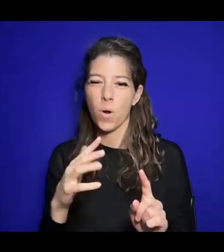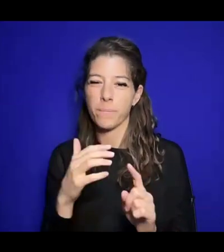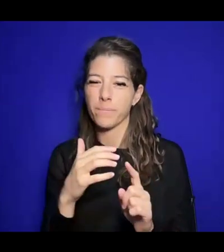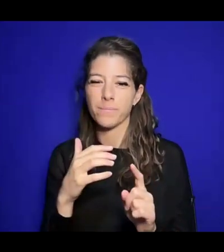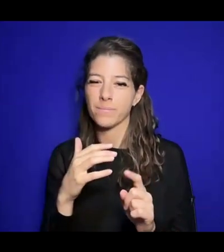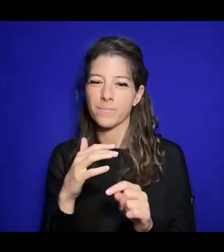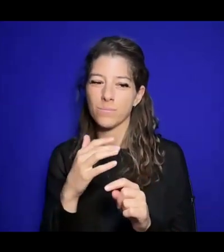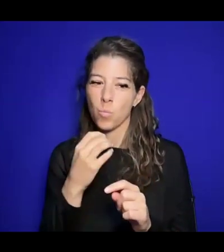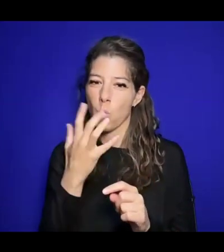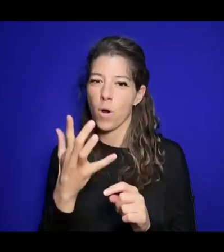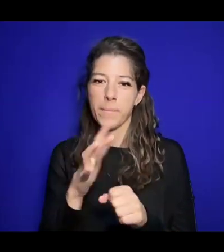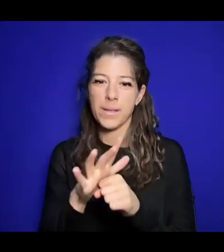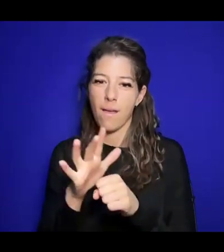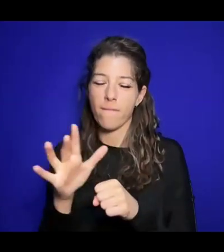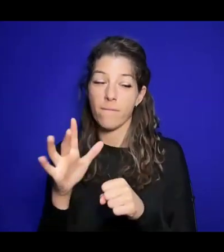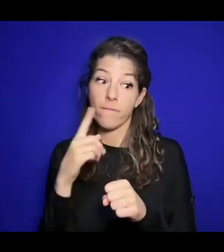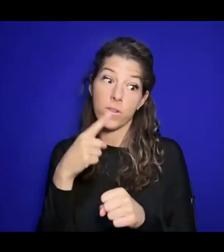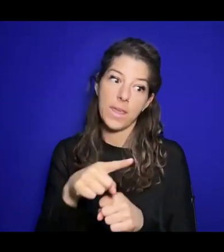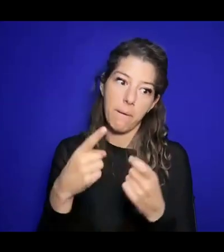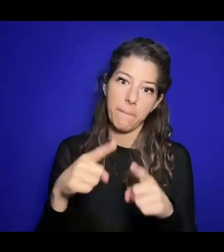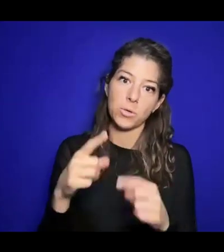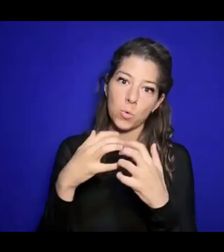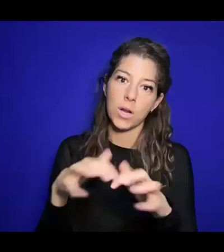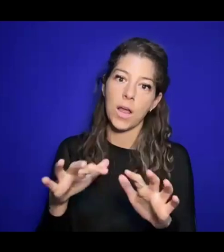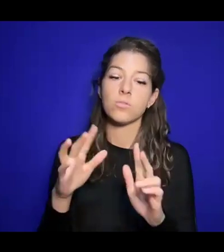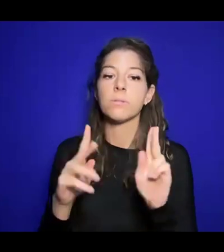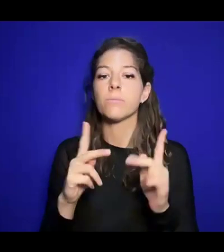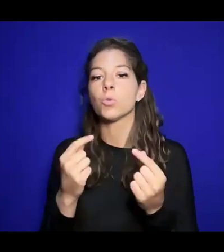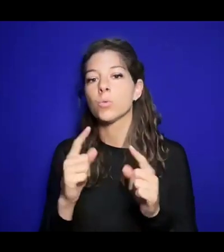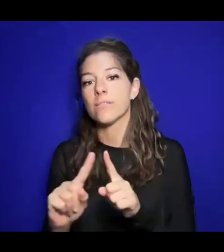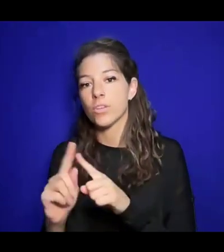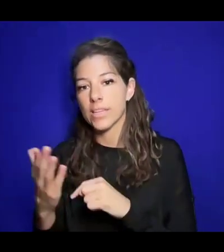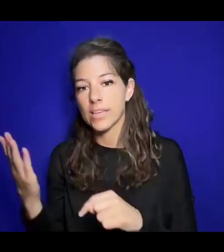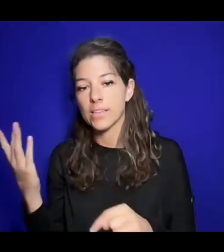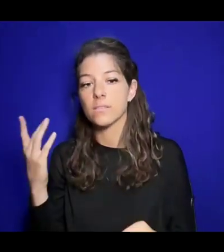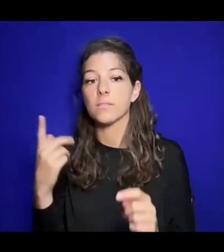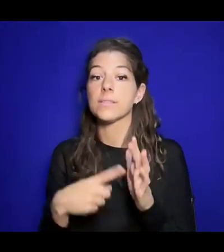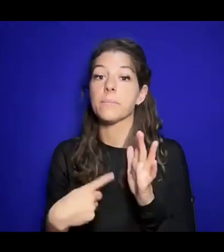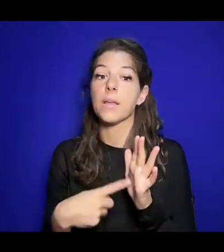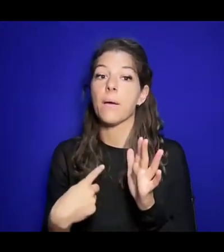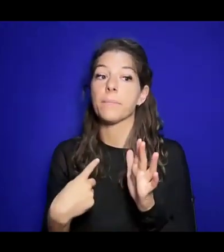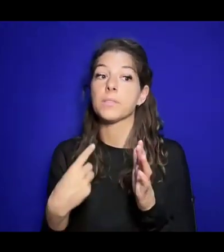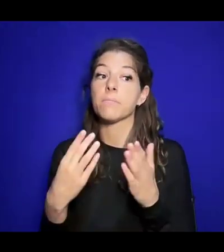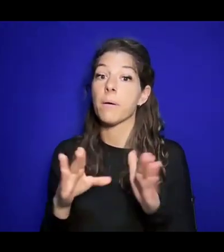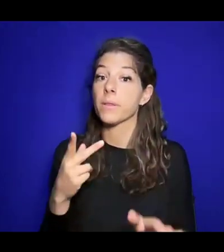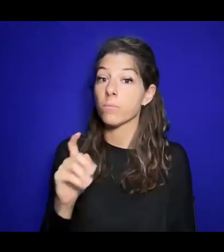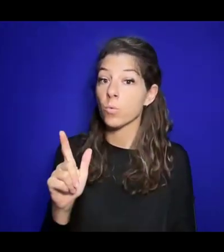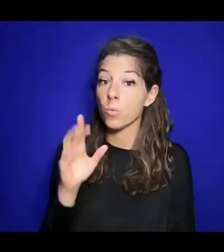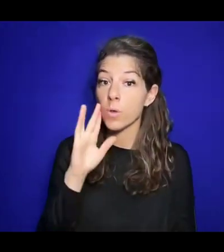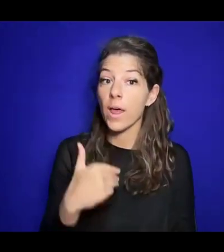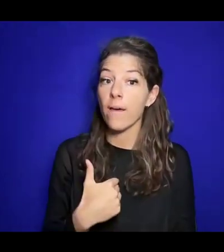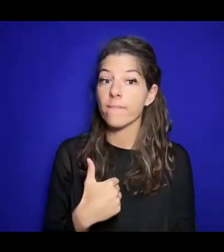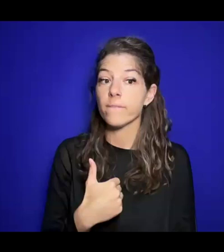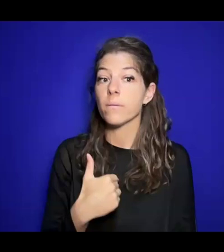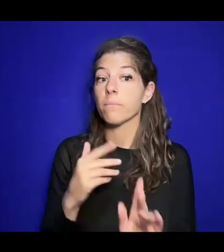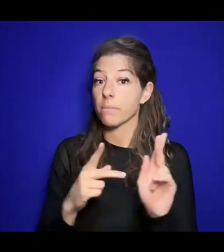But, for them, it happened to work out. So, people will do different things. Sometimes public pools will have some